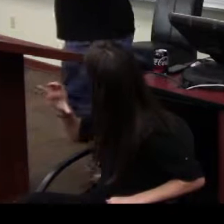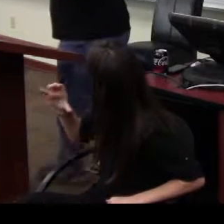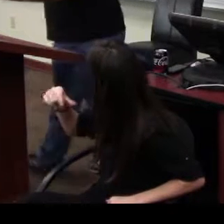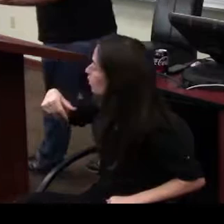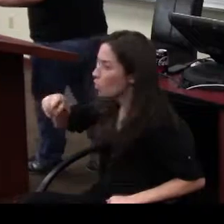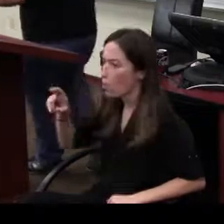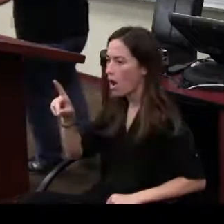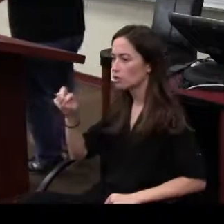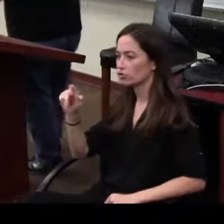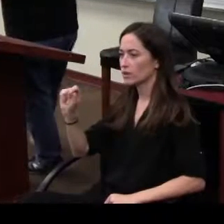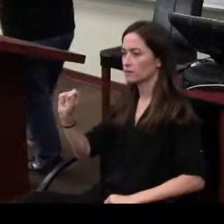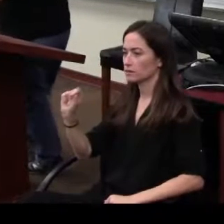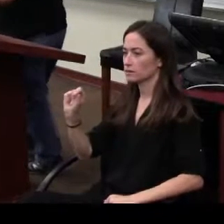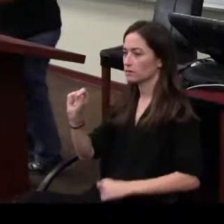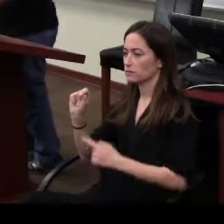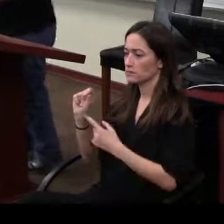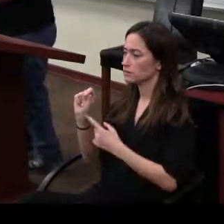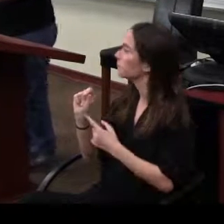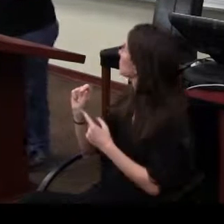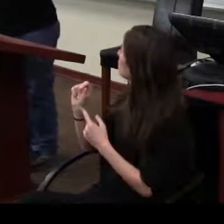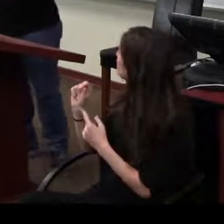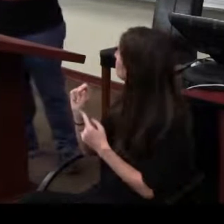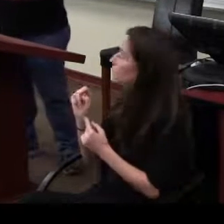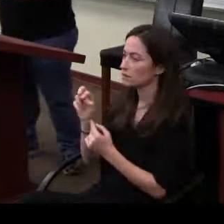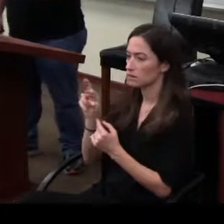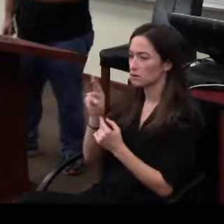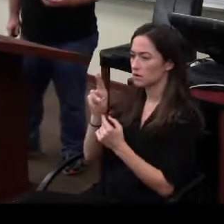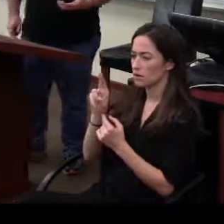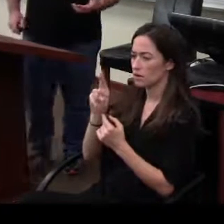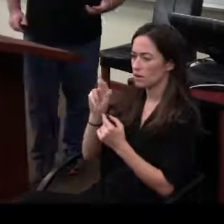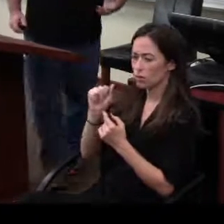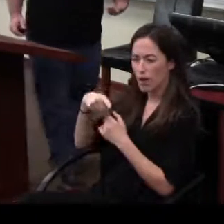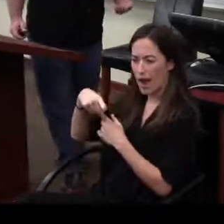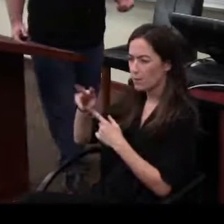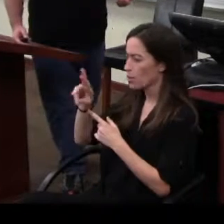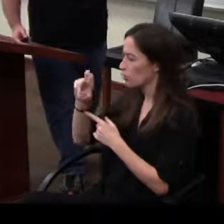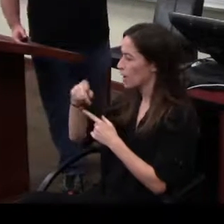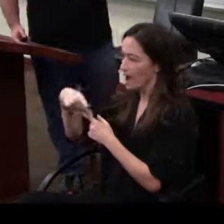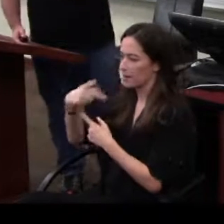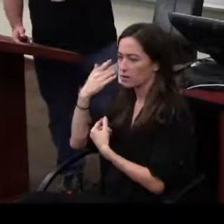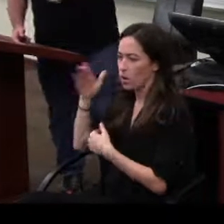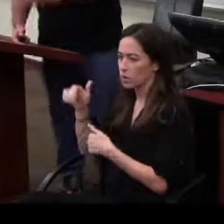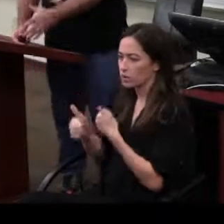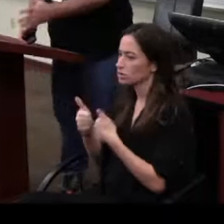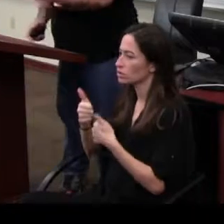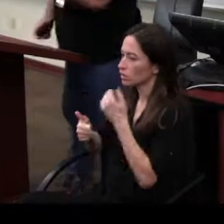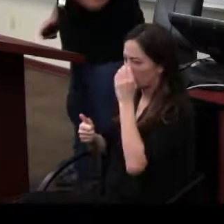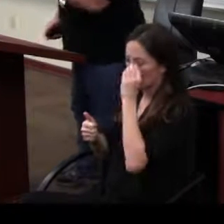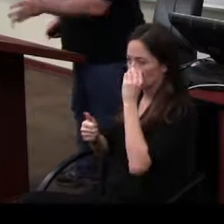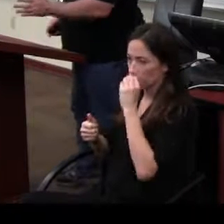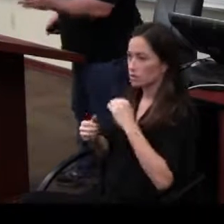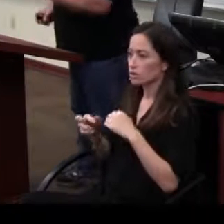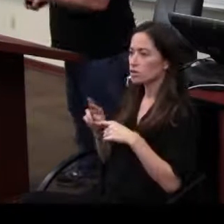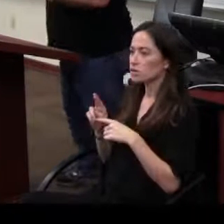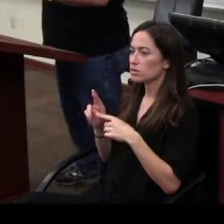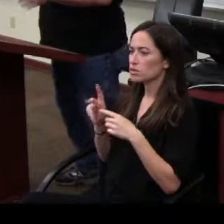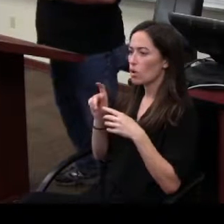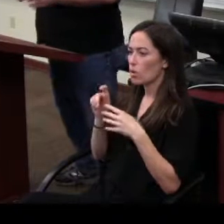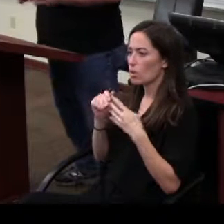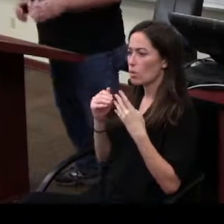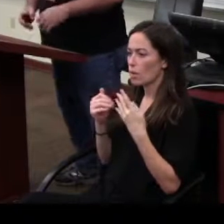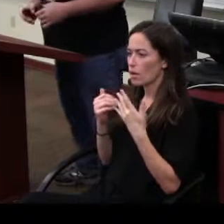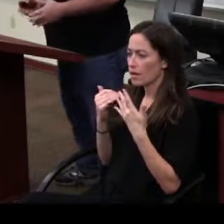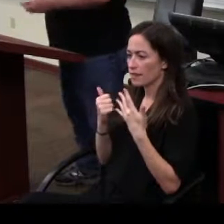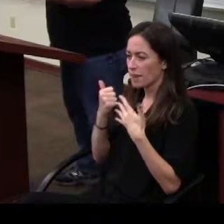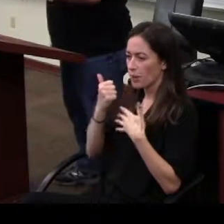Virus Bulletin, they do this. They rate these antivirus programs or endpoint protection programs. First of all, they check them with a bunch of